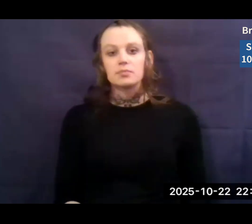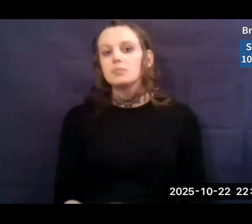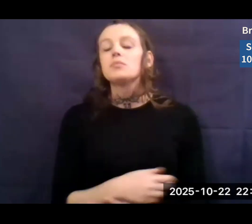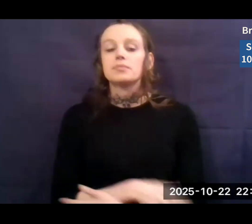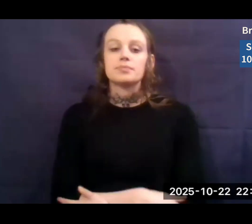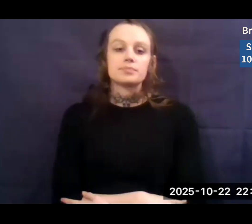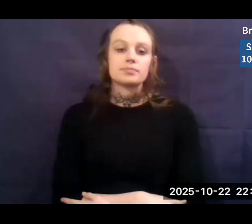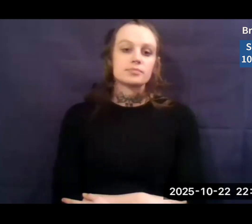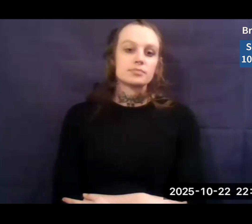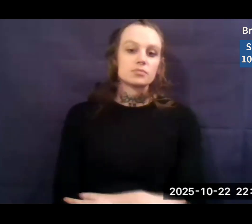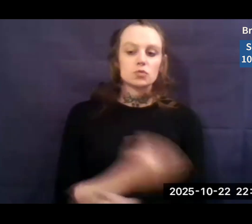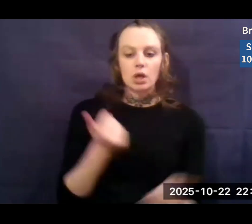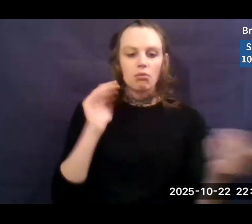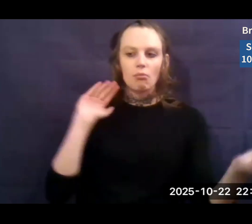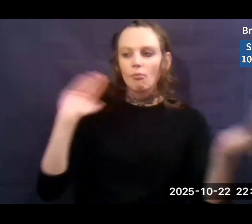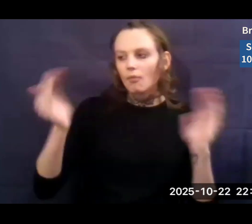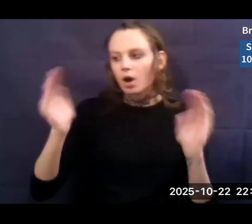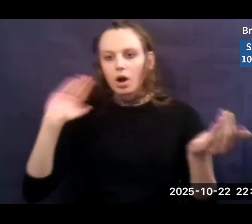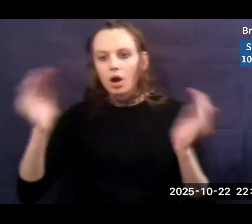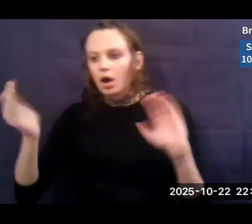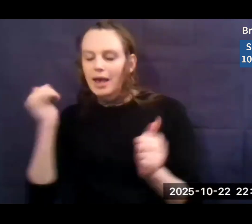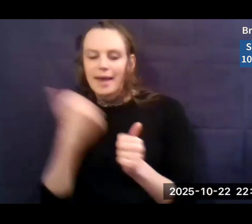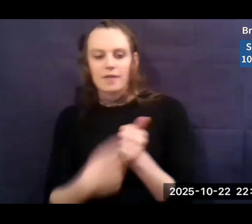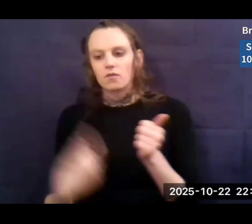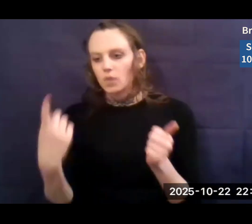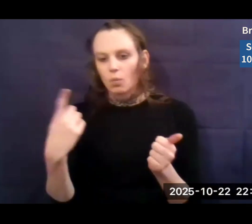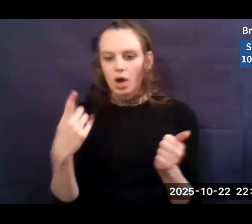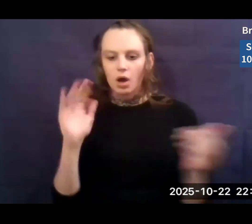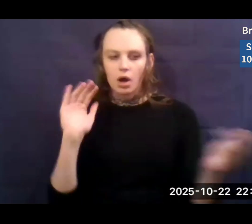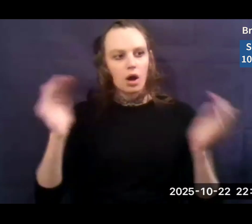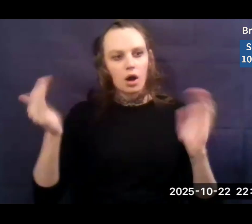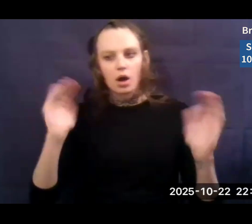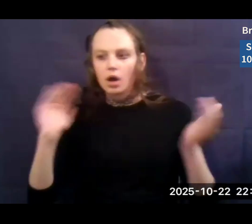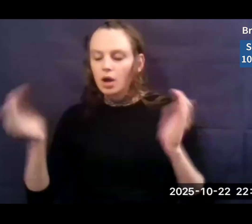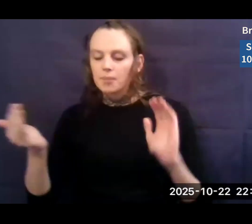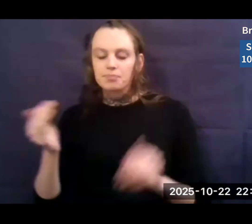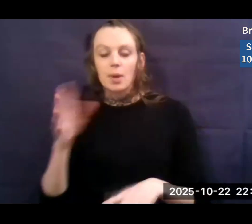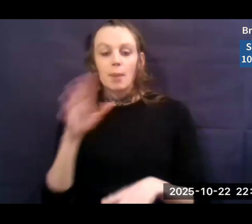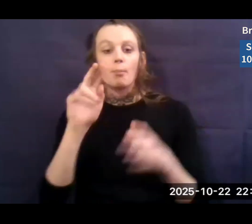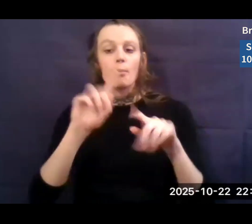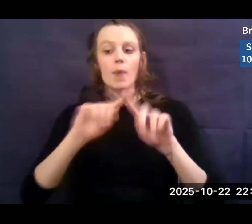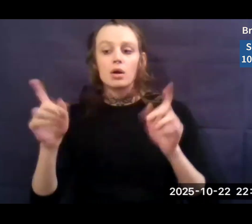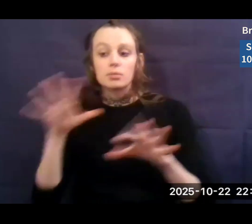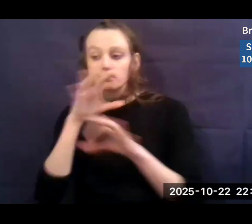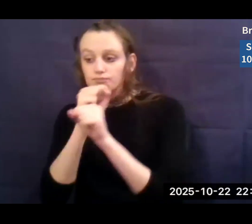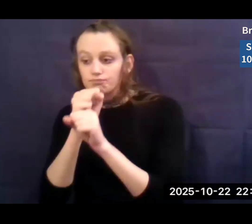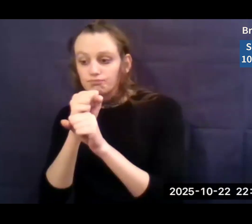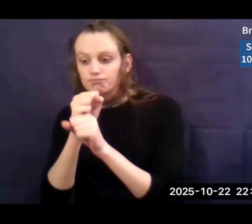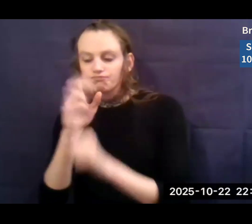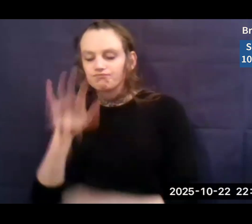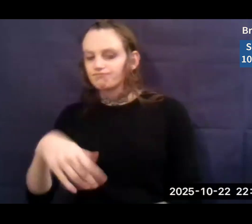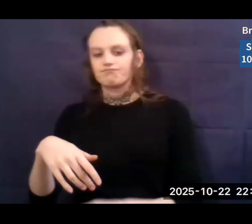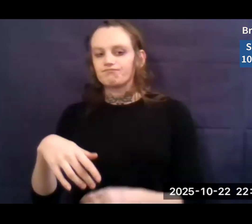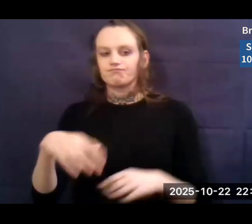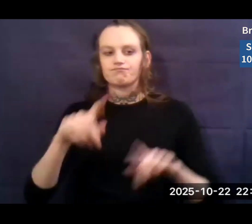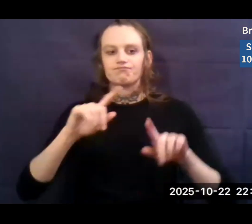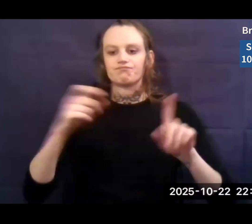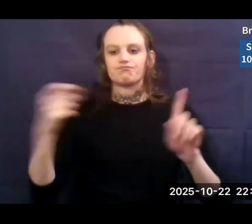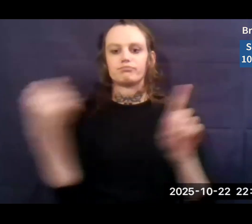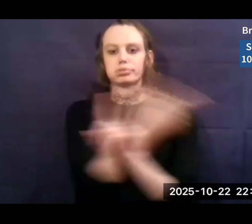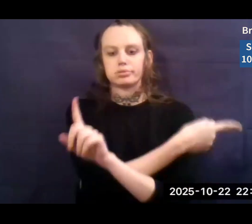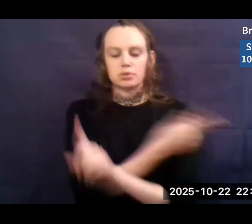of anonymity really blows that out of the water and just says we are all equal. We are all on equal